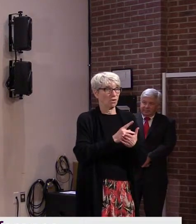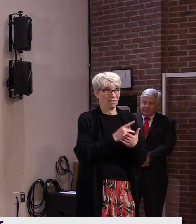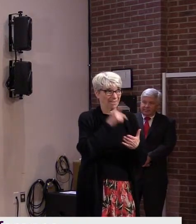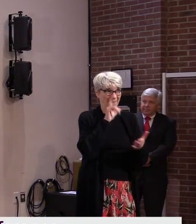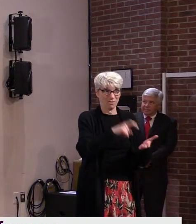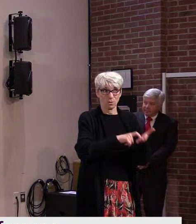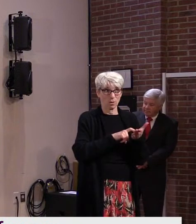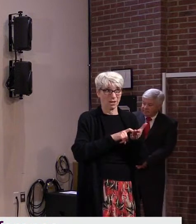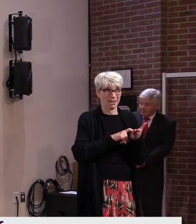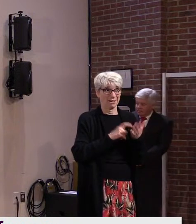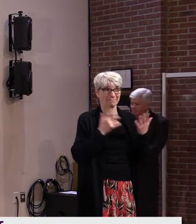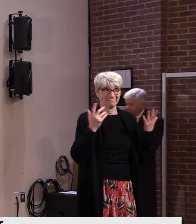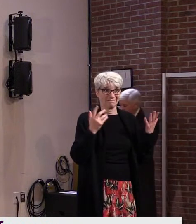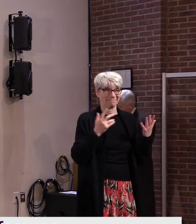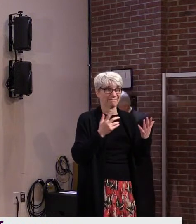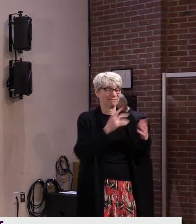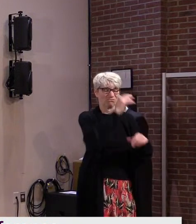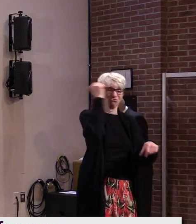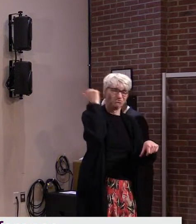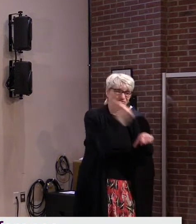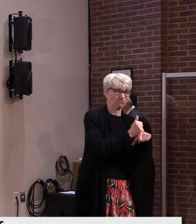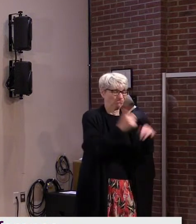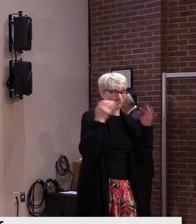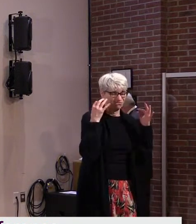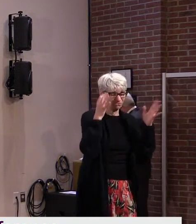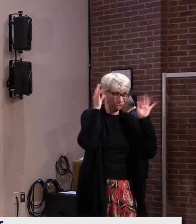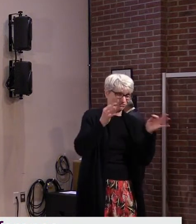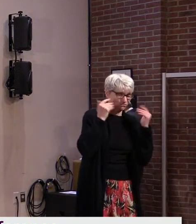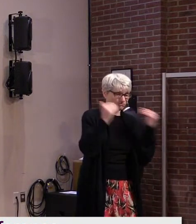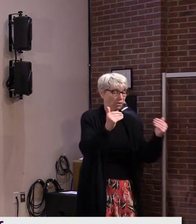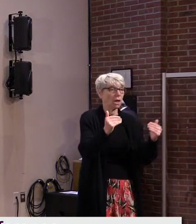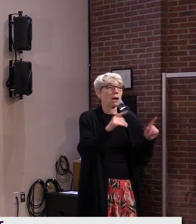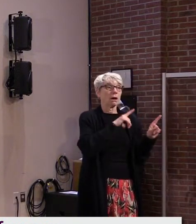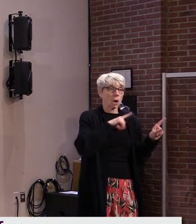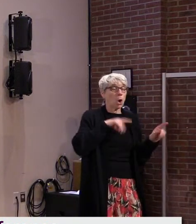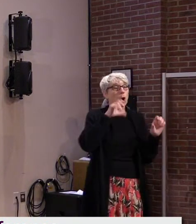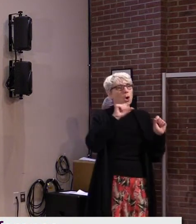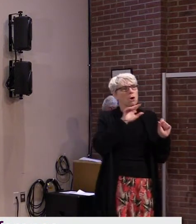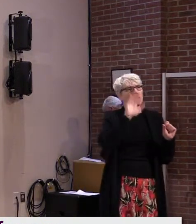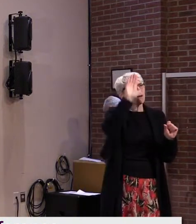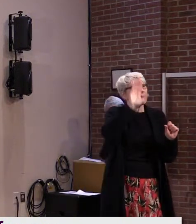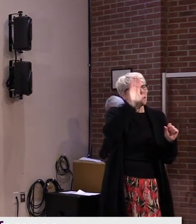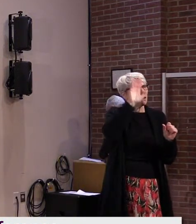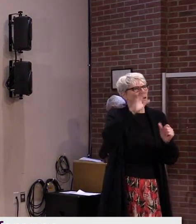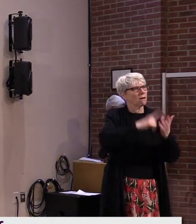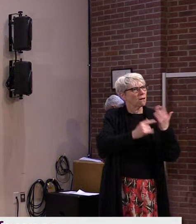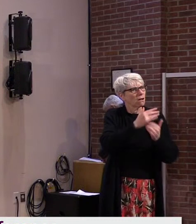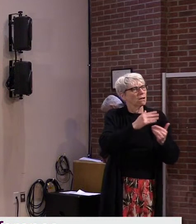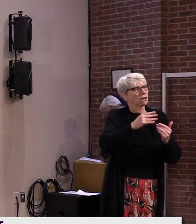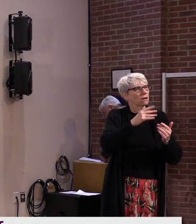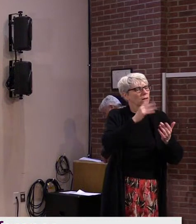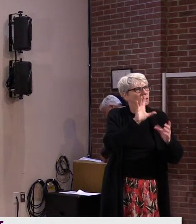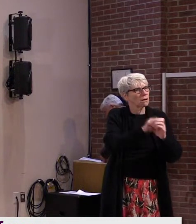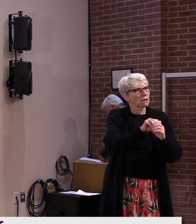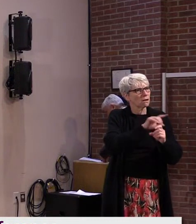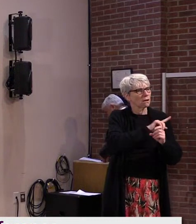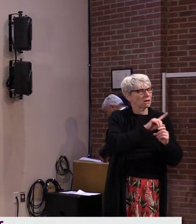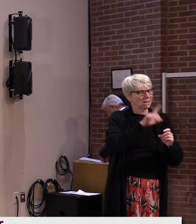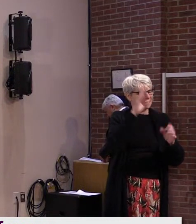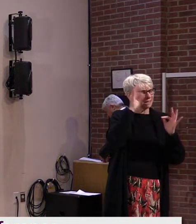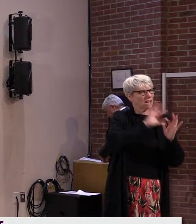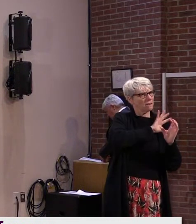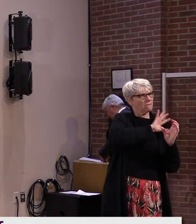the legislature. So they may take it up. They may decide to insert themselves,